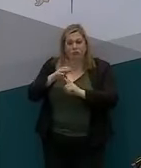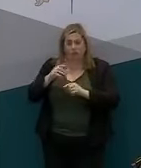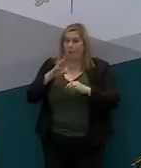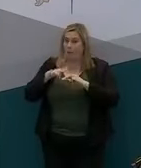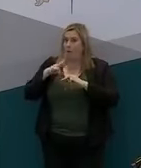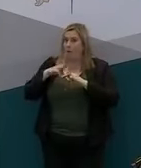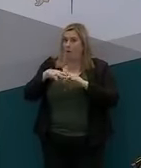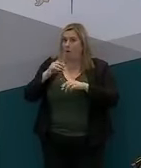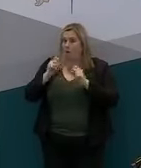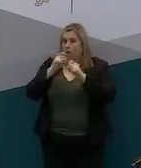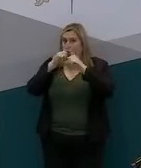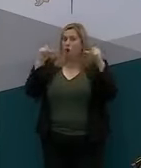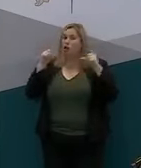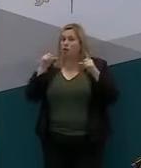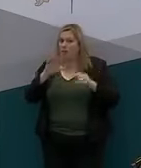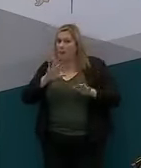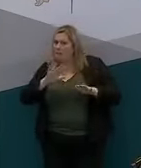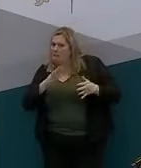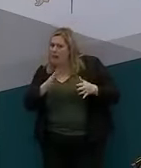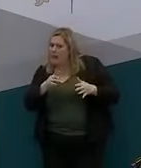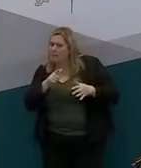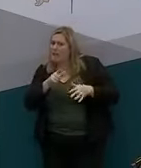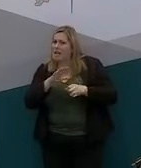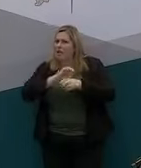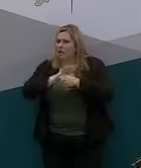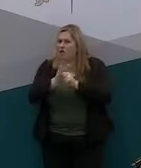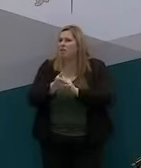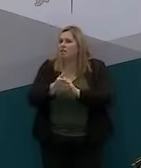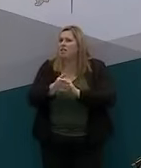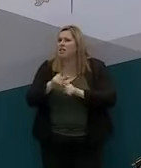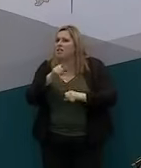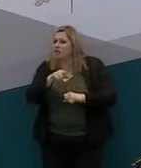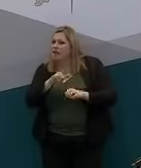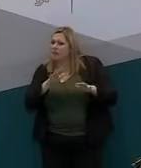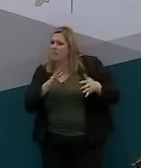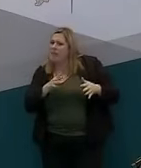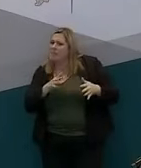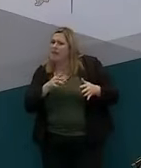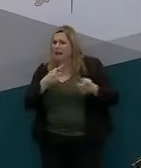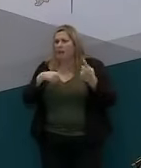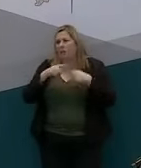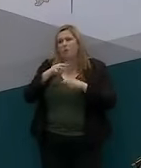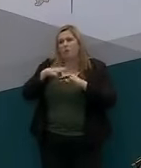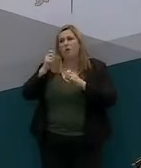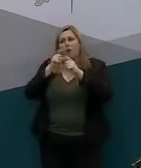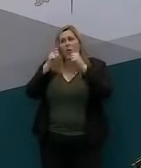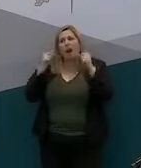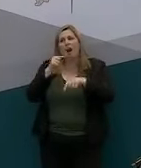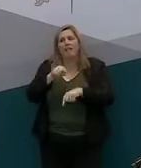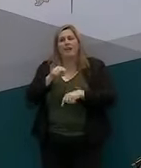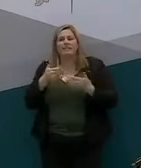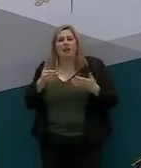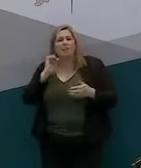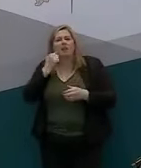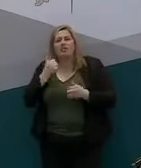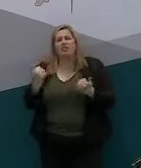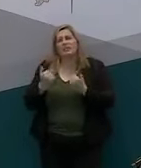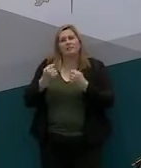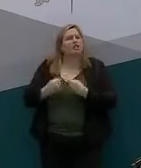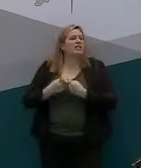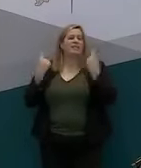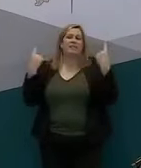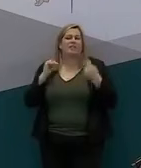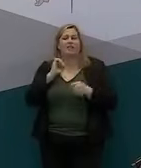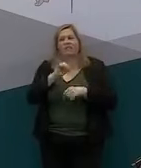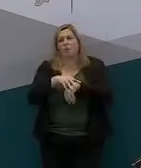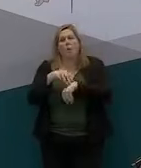this may be COVID-19 than there might have been at the outset of this epidemic when it came to our shore. Yeah. And the nature of as I said, and it is important to